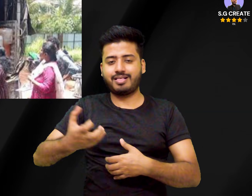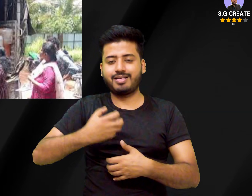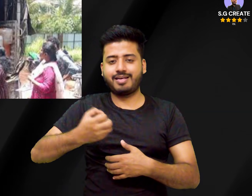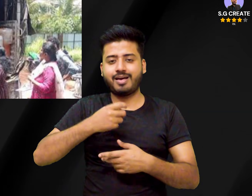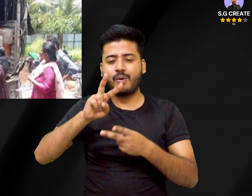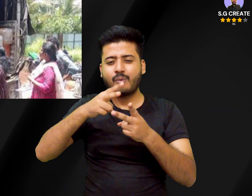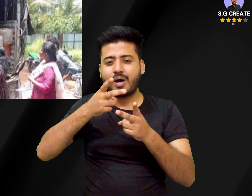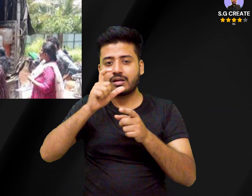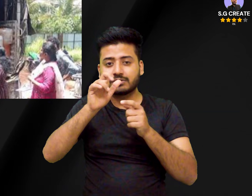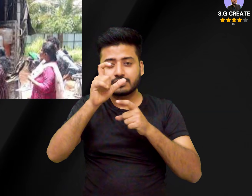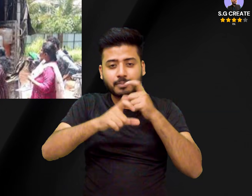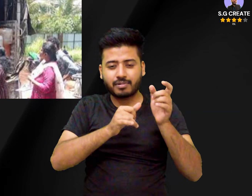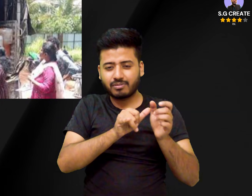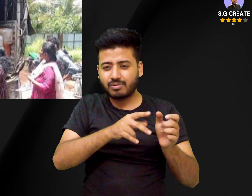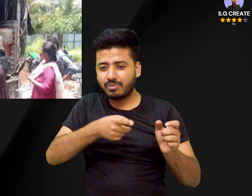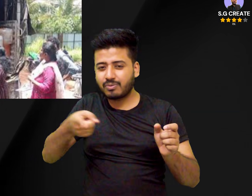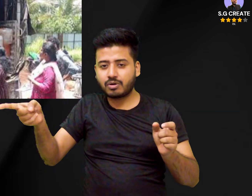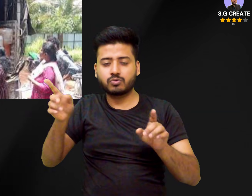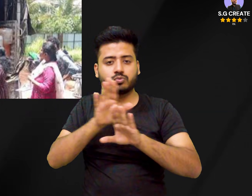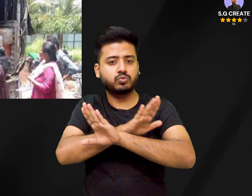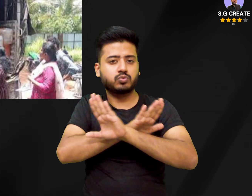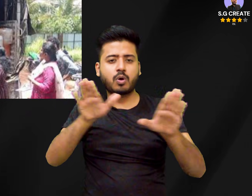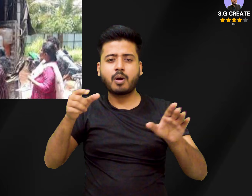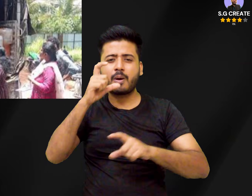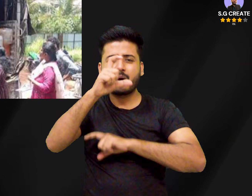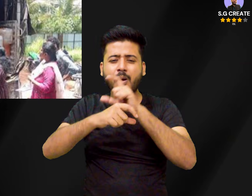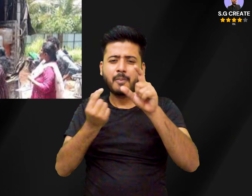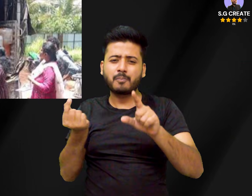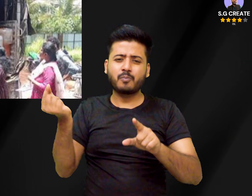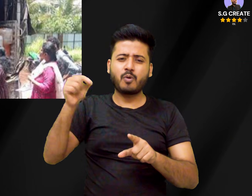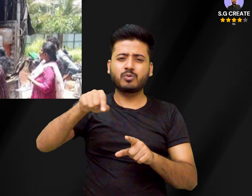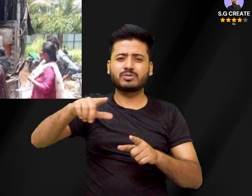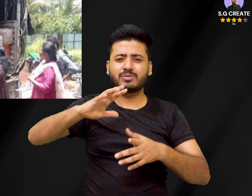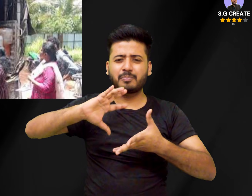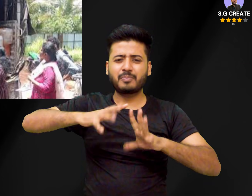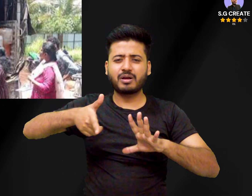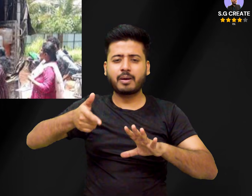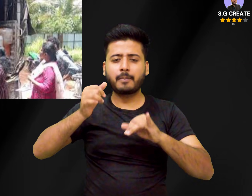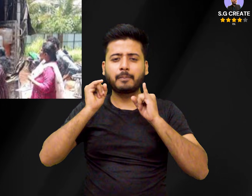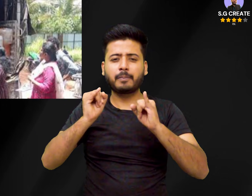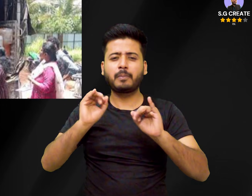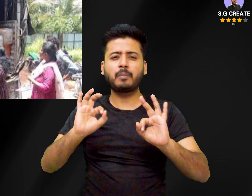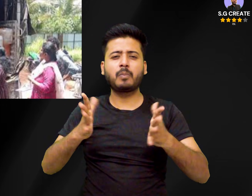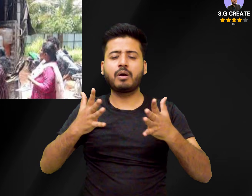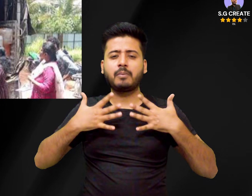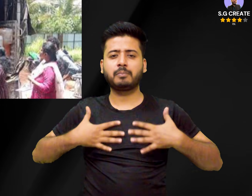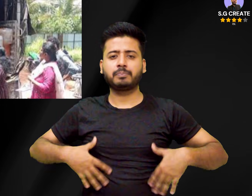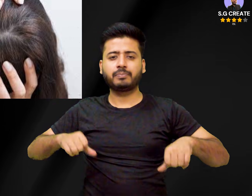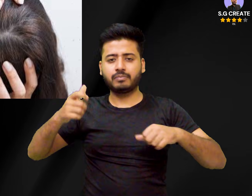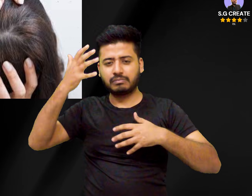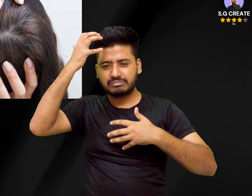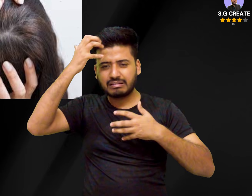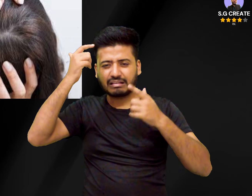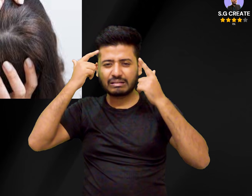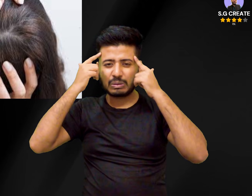as an overnight hair mask is a simple and effective treatment. Warm the oil. Coconut oil is solid at room